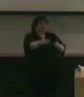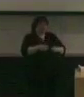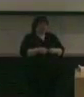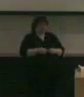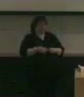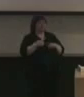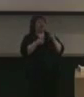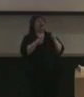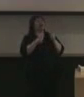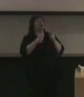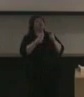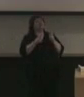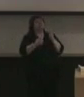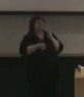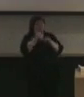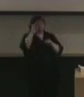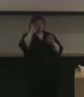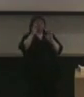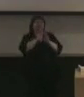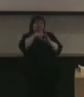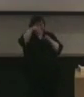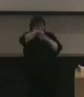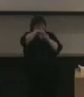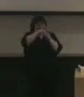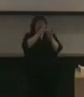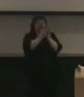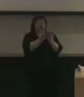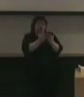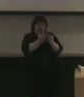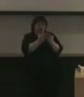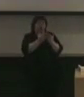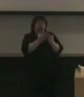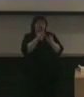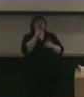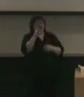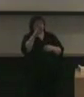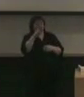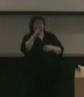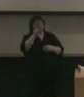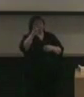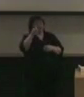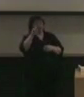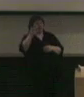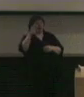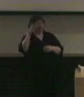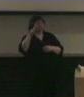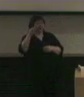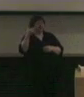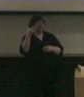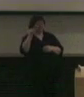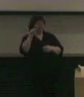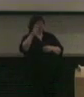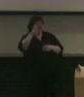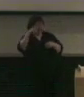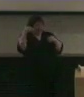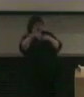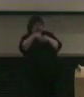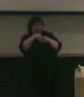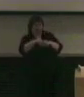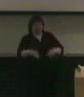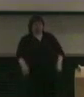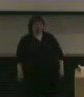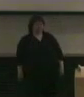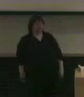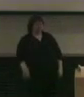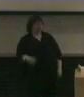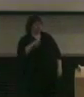But there are a good portion of those pictures are actually on Dr. Neil Glickman's book here in the back. And the third question